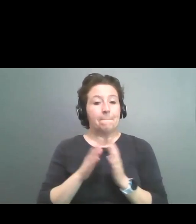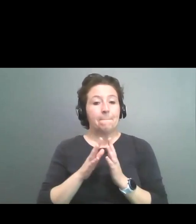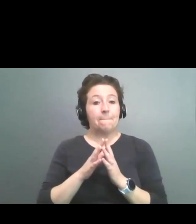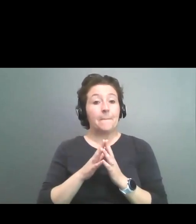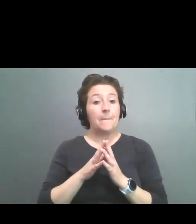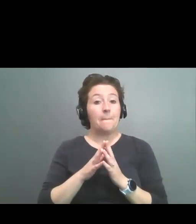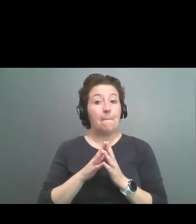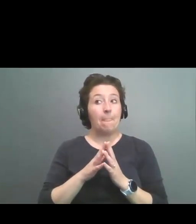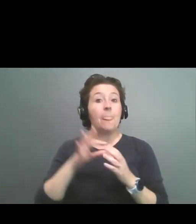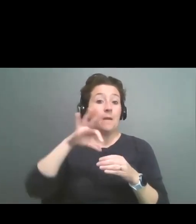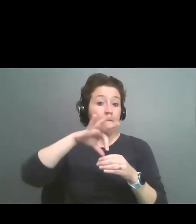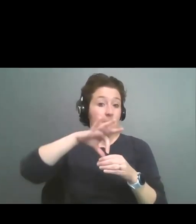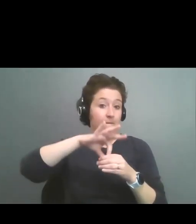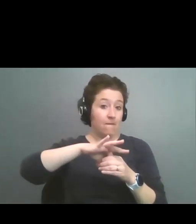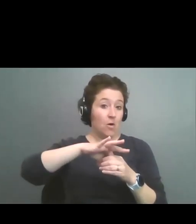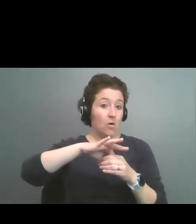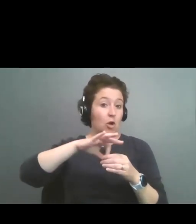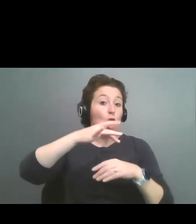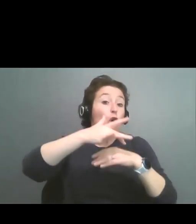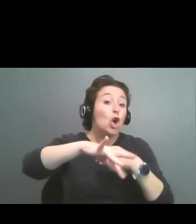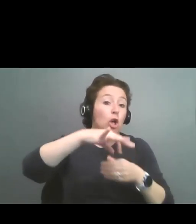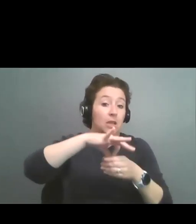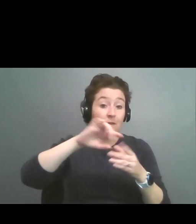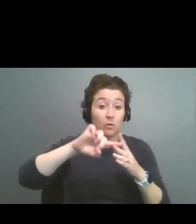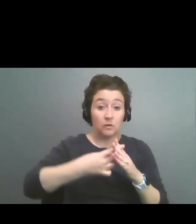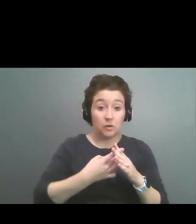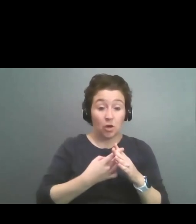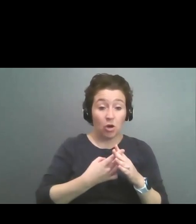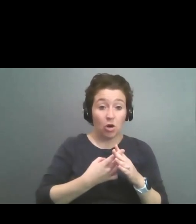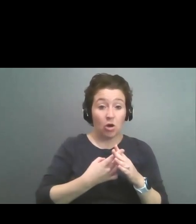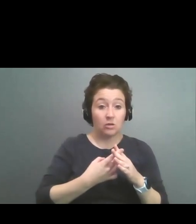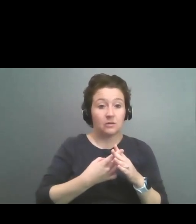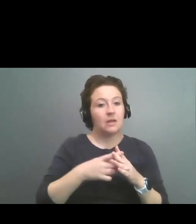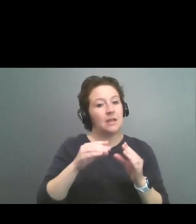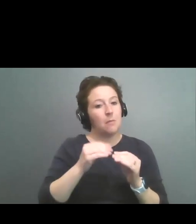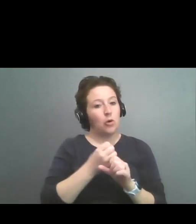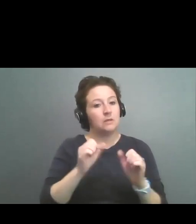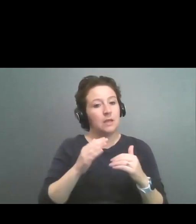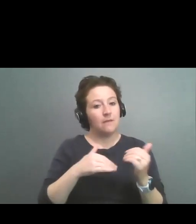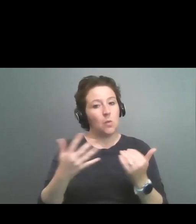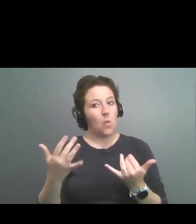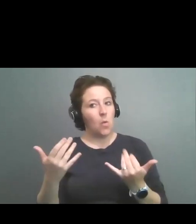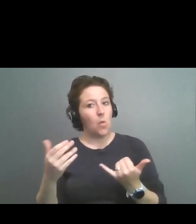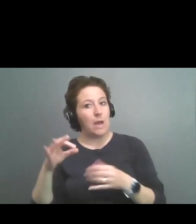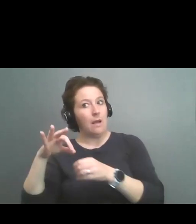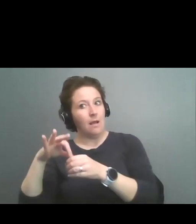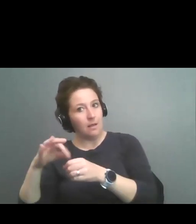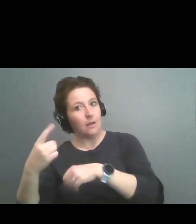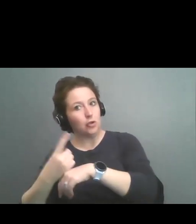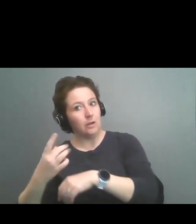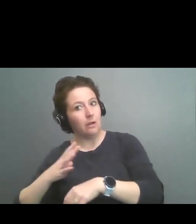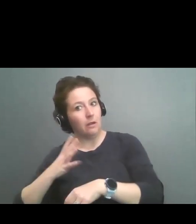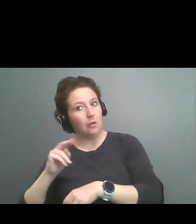Voting starts, early voting starts, which would be safer than waiting till election day,